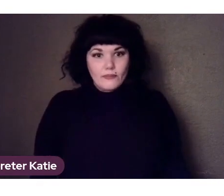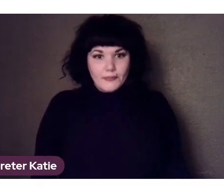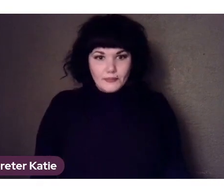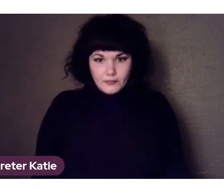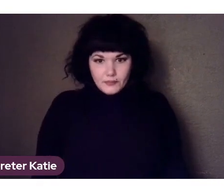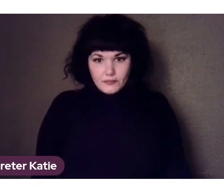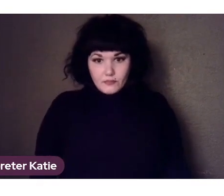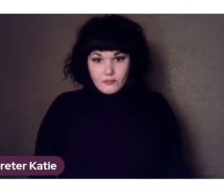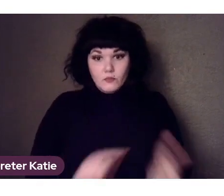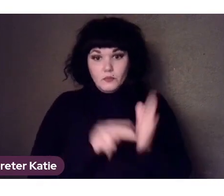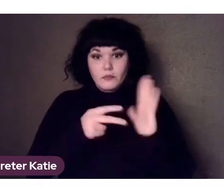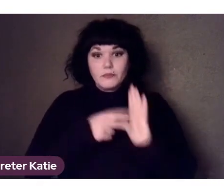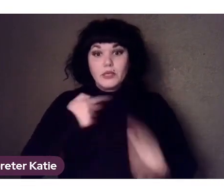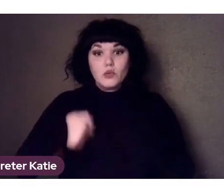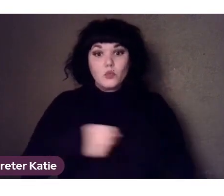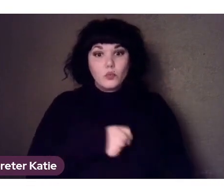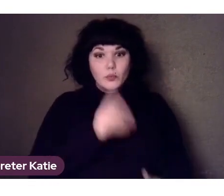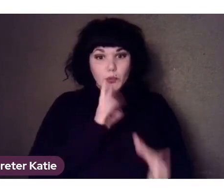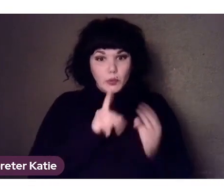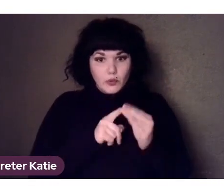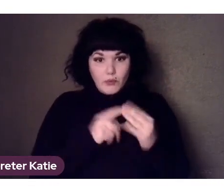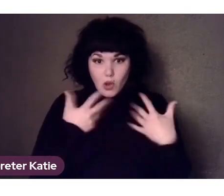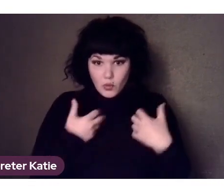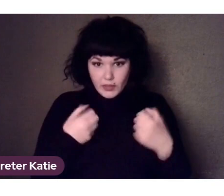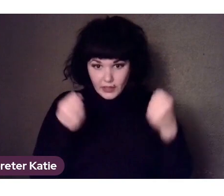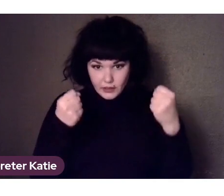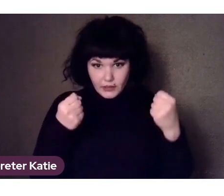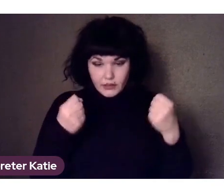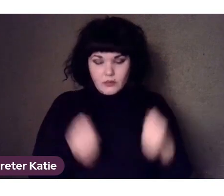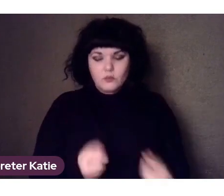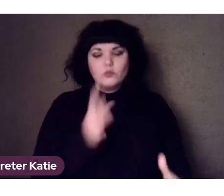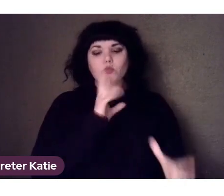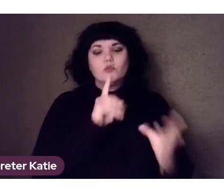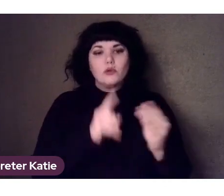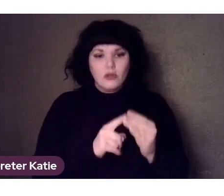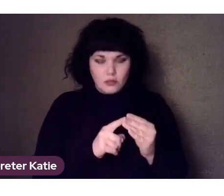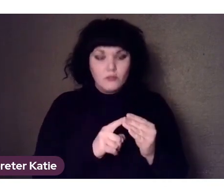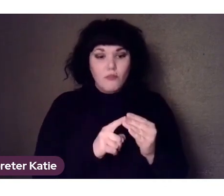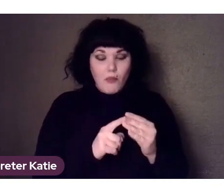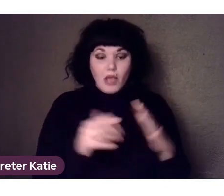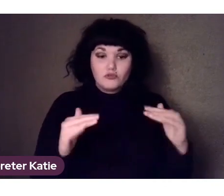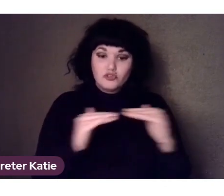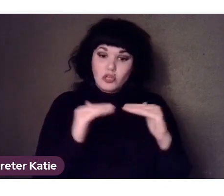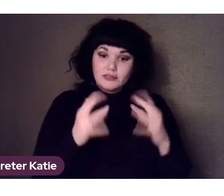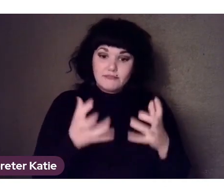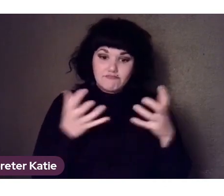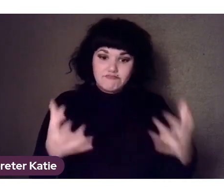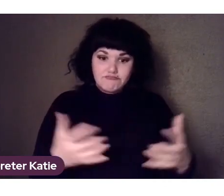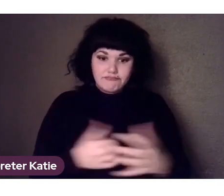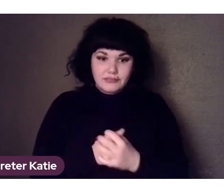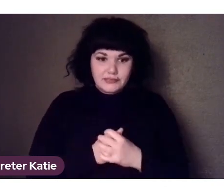I mean, we talk a lot about healing and we talk a lot about justice. And,